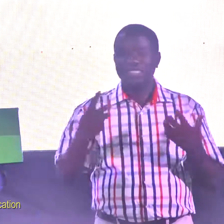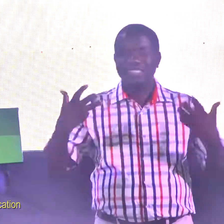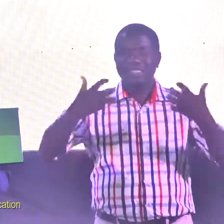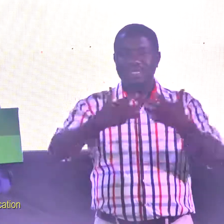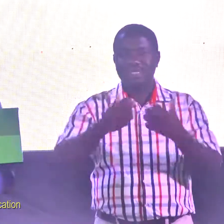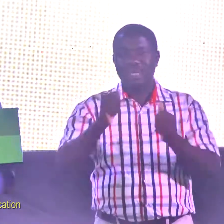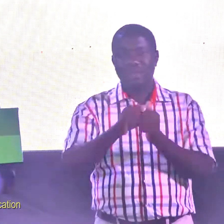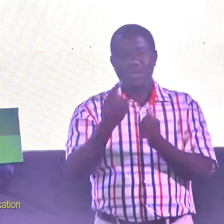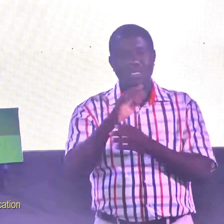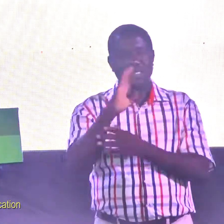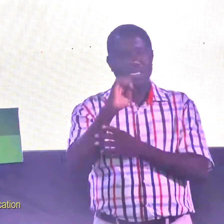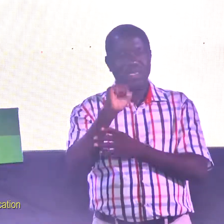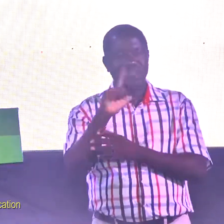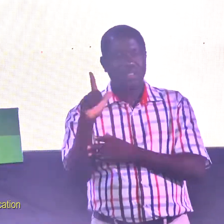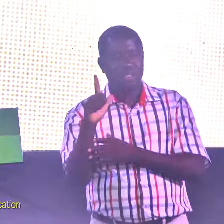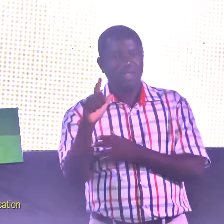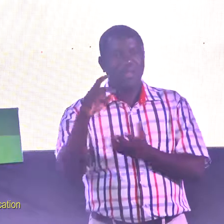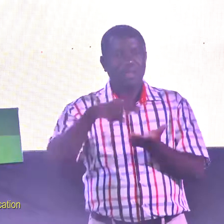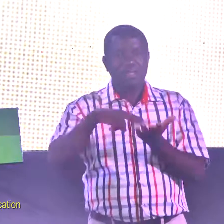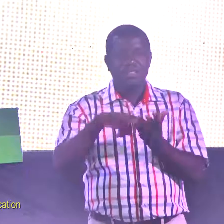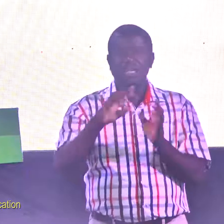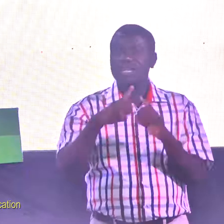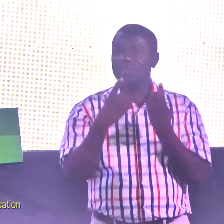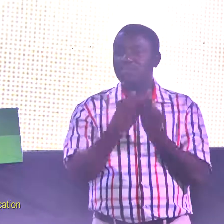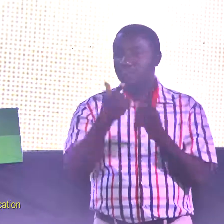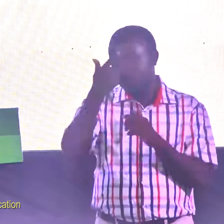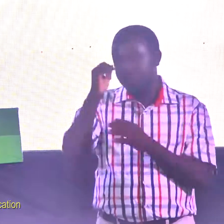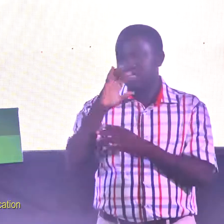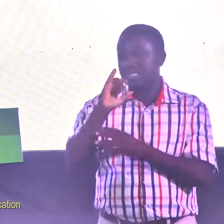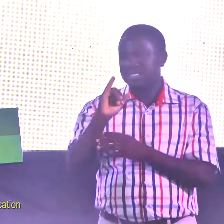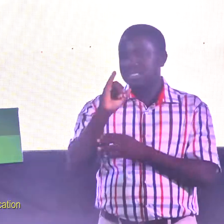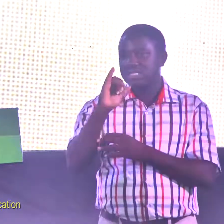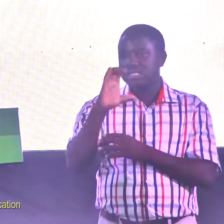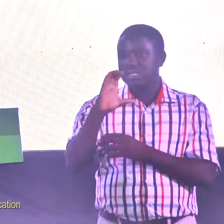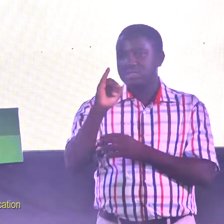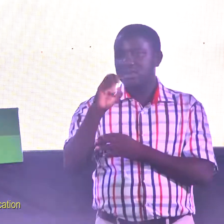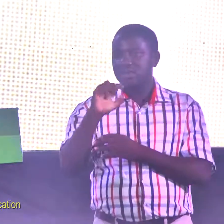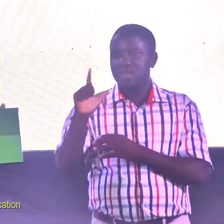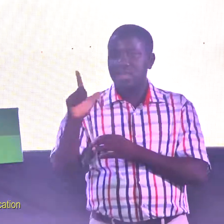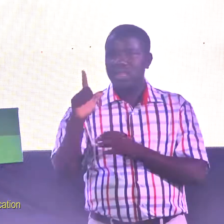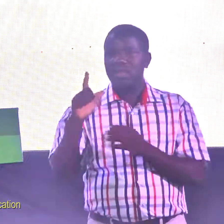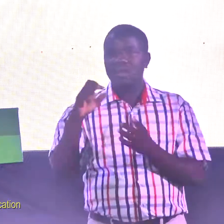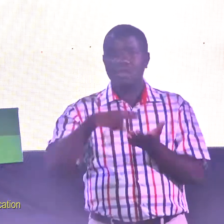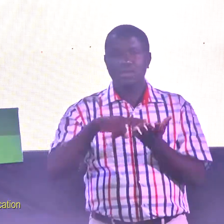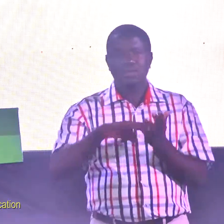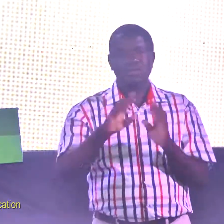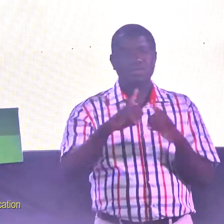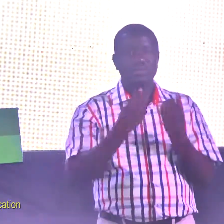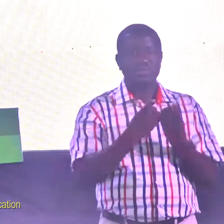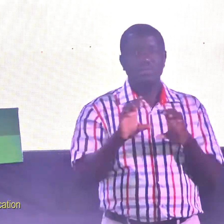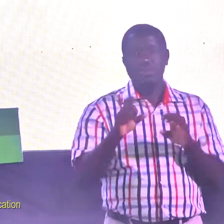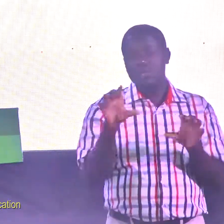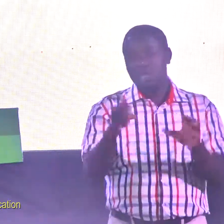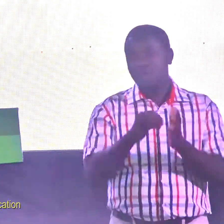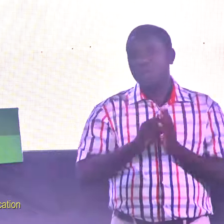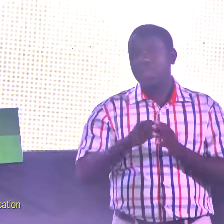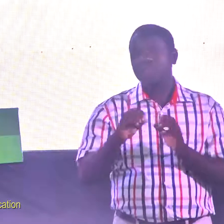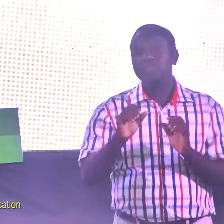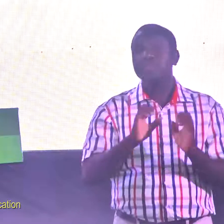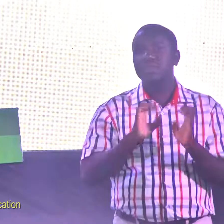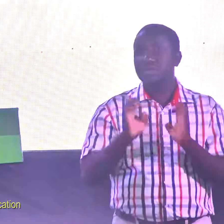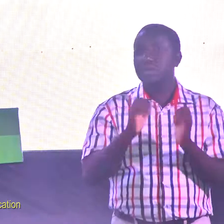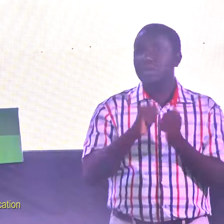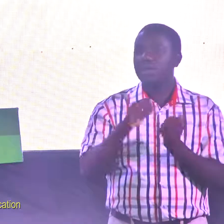Civil Registry Department, because the Civil Registry Department also do their own exercise of